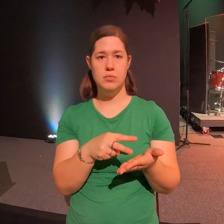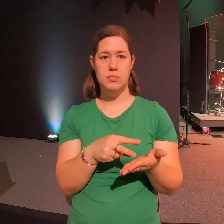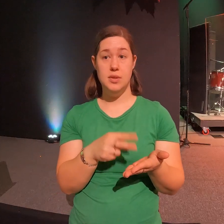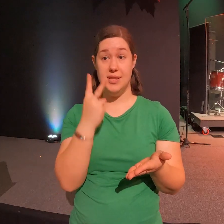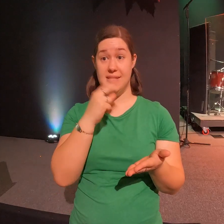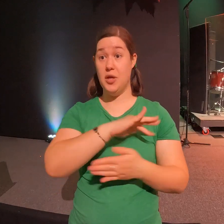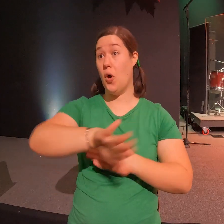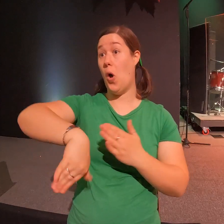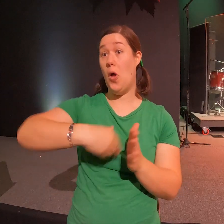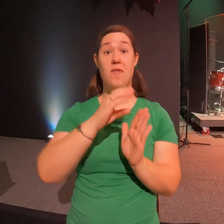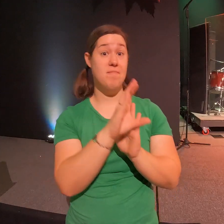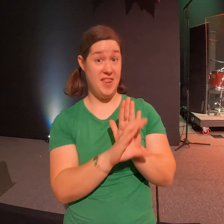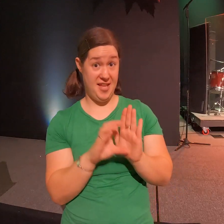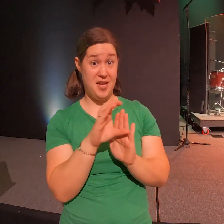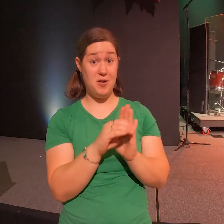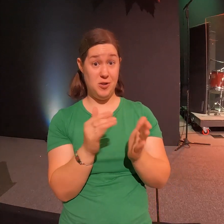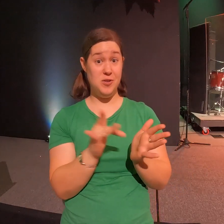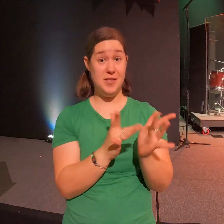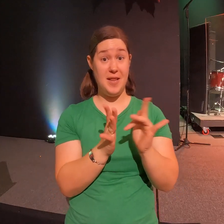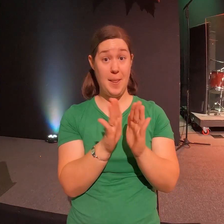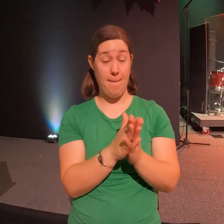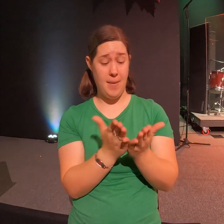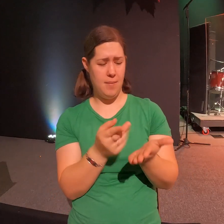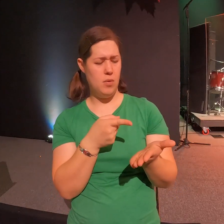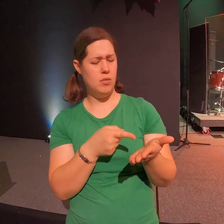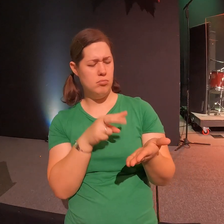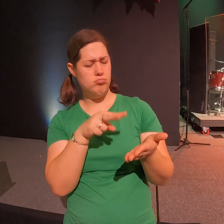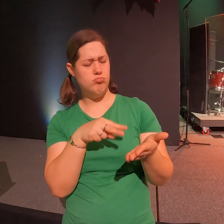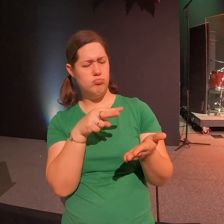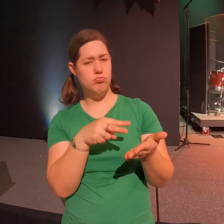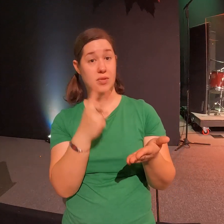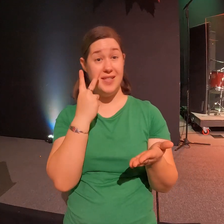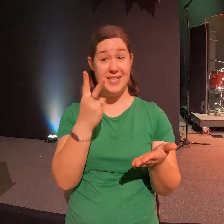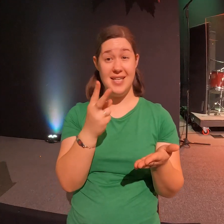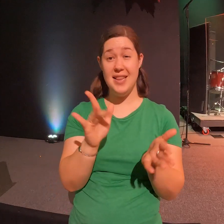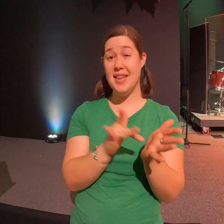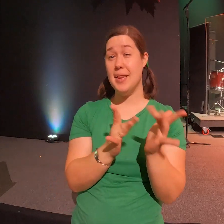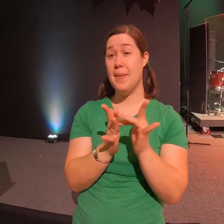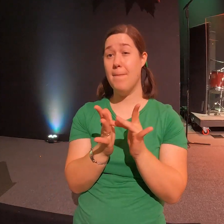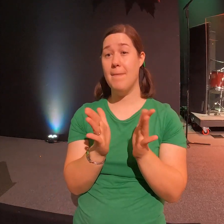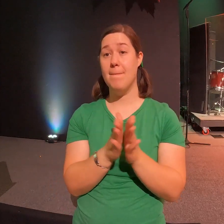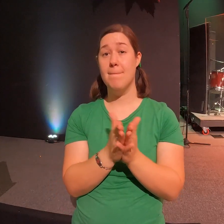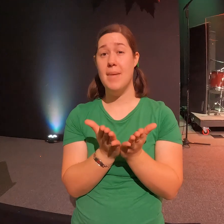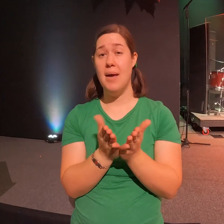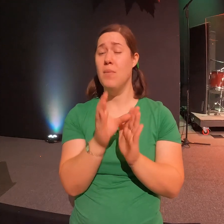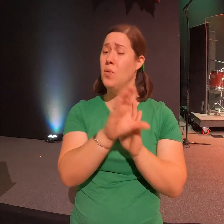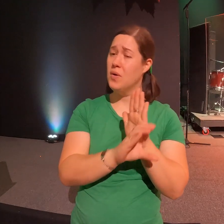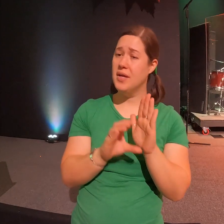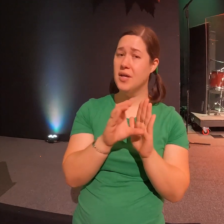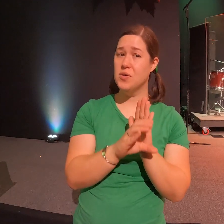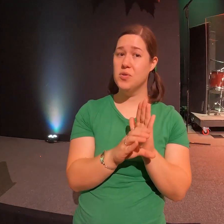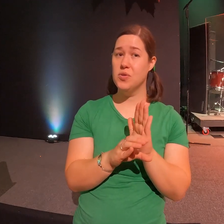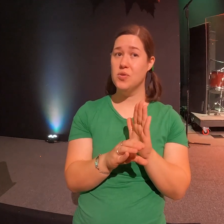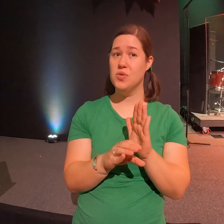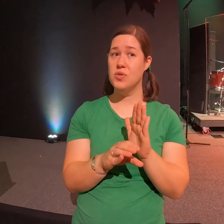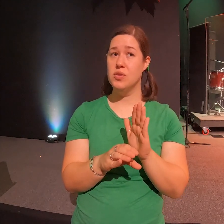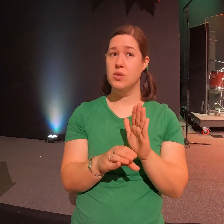characters, you begin to see that biblical characters chose to obey God's commands to